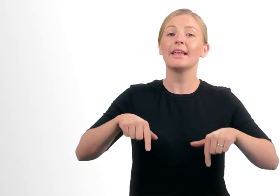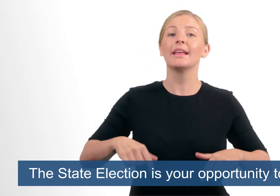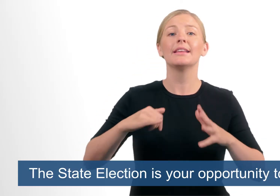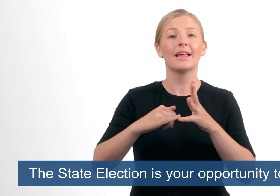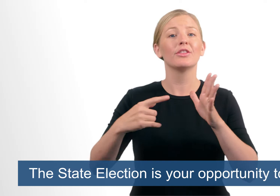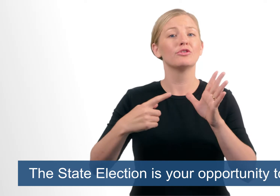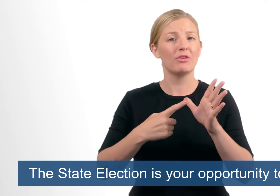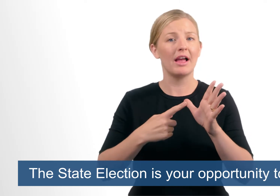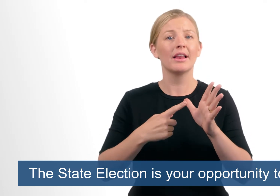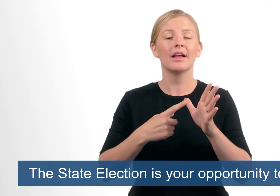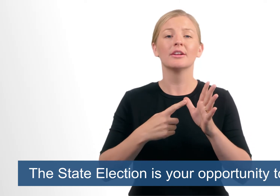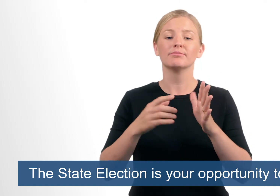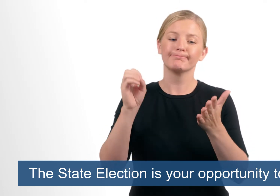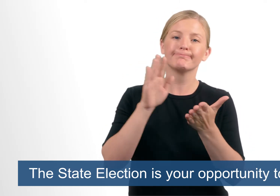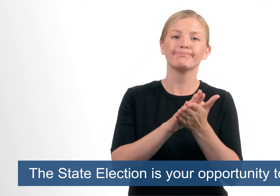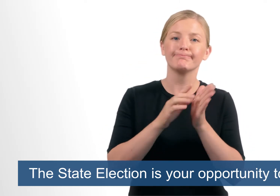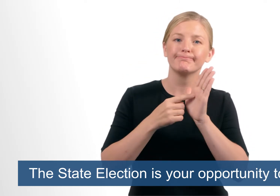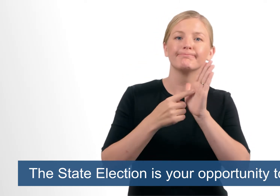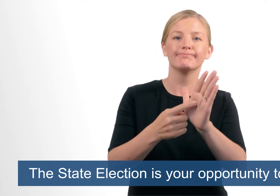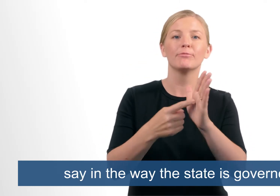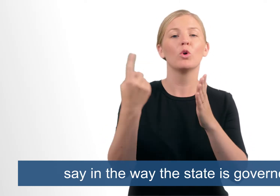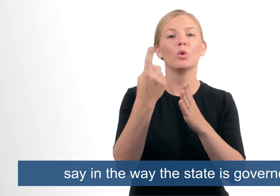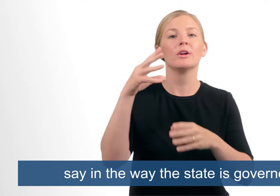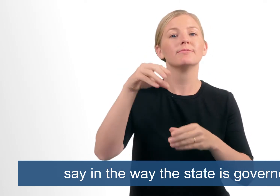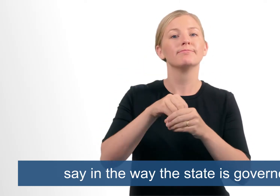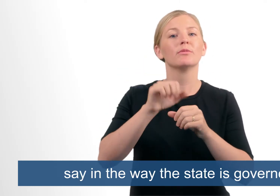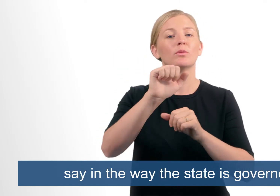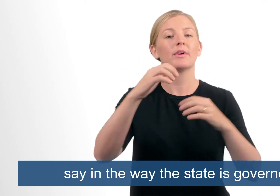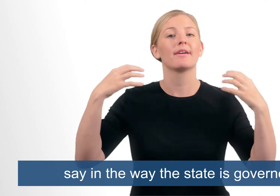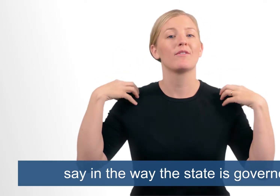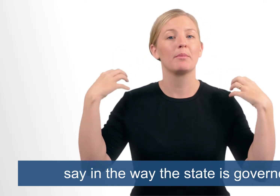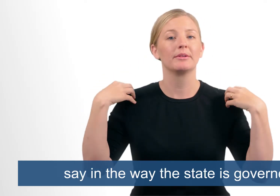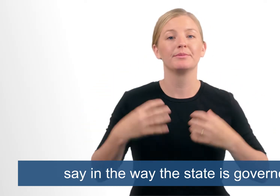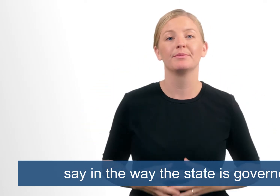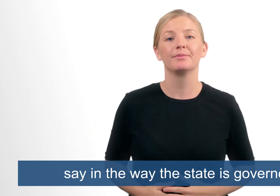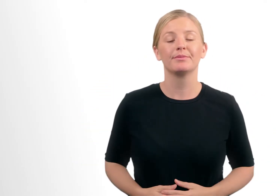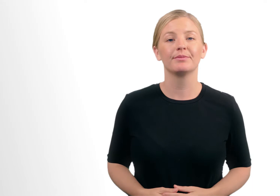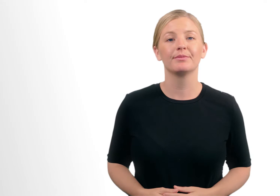The state election is your opportunity to have a say in the way the state is governed.